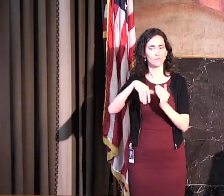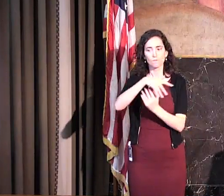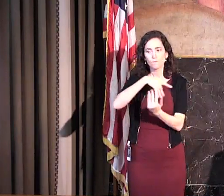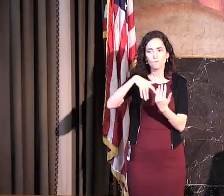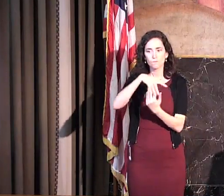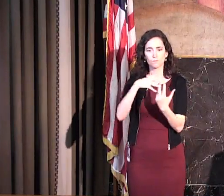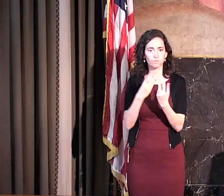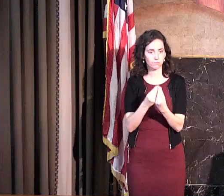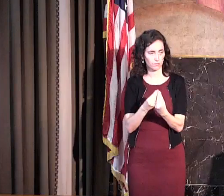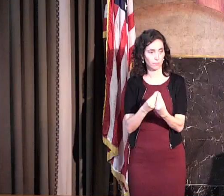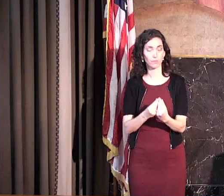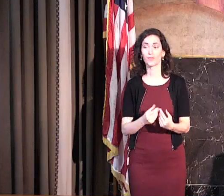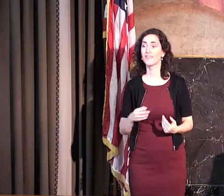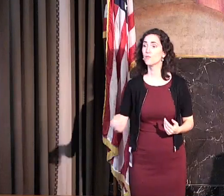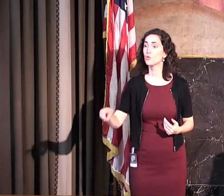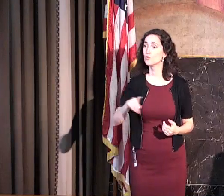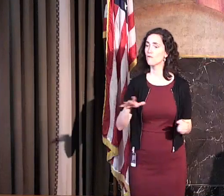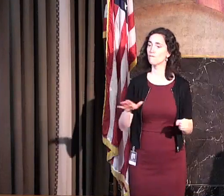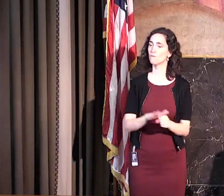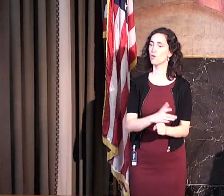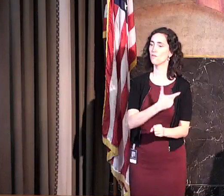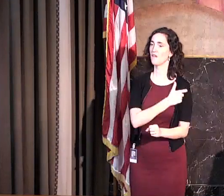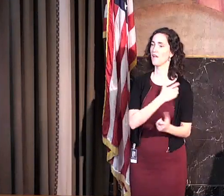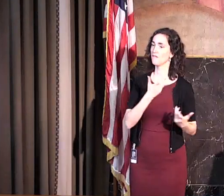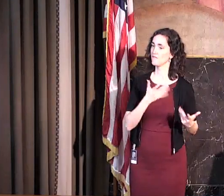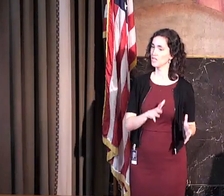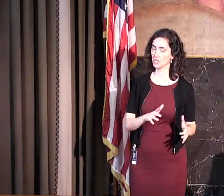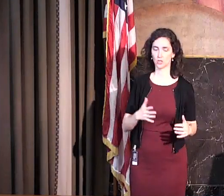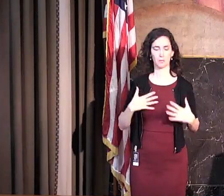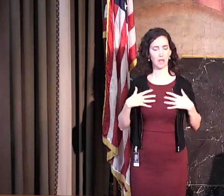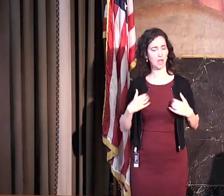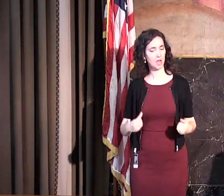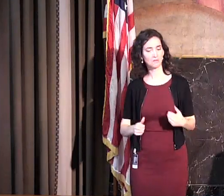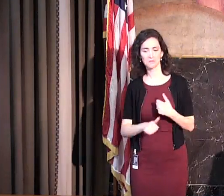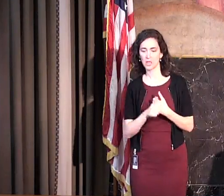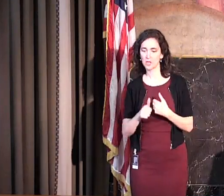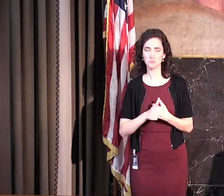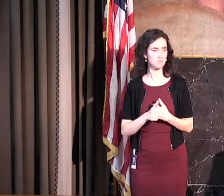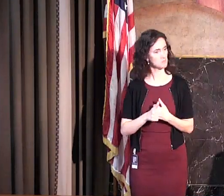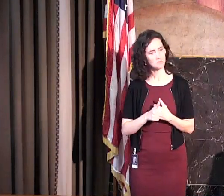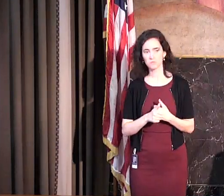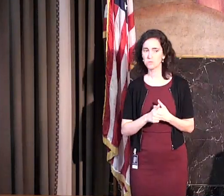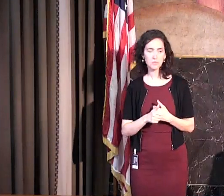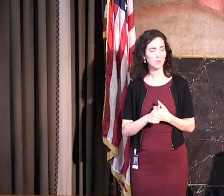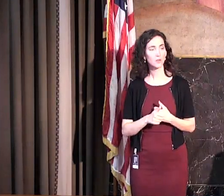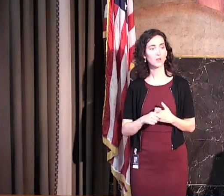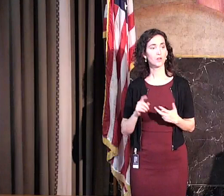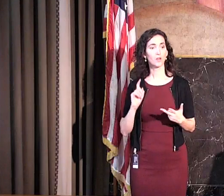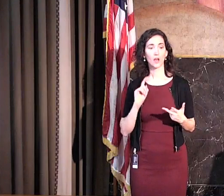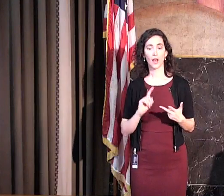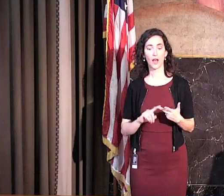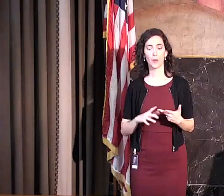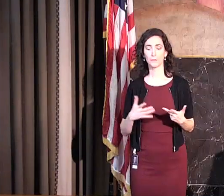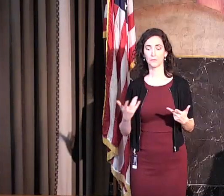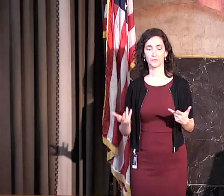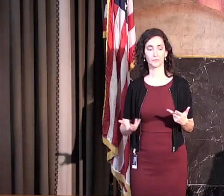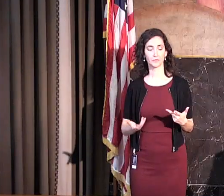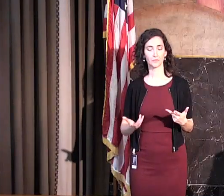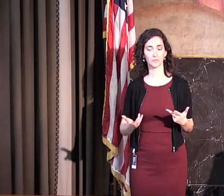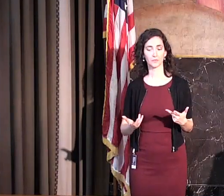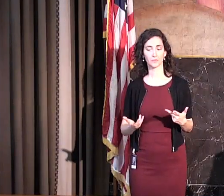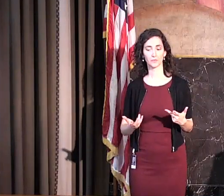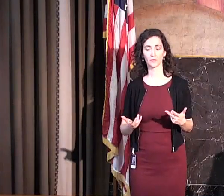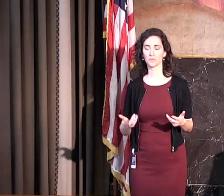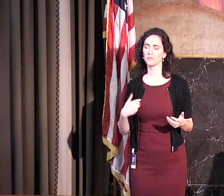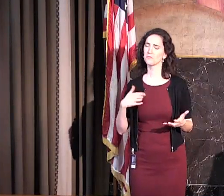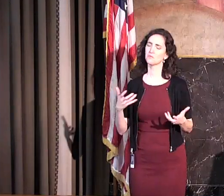If you are fully vaccinated and not at high risk and you don't